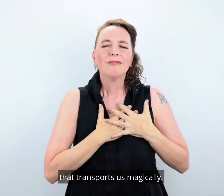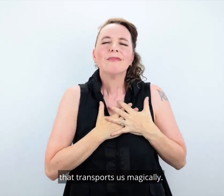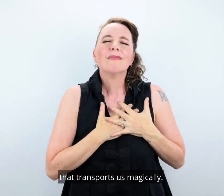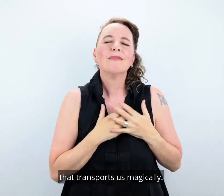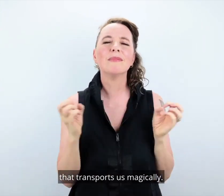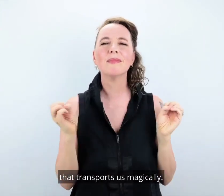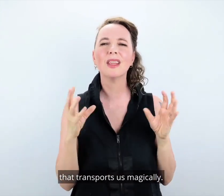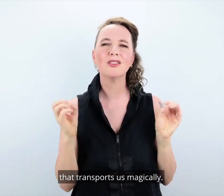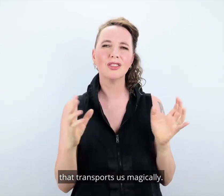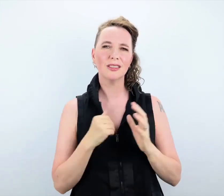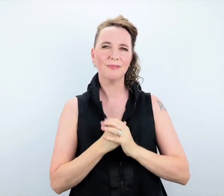magically.